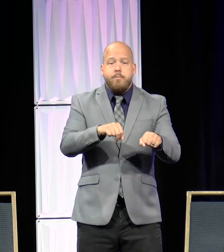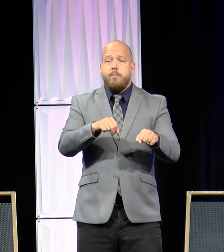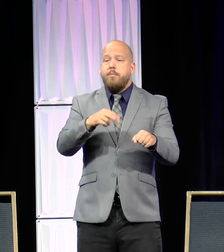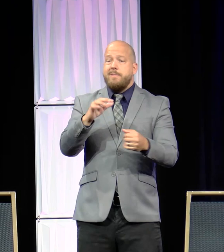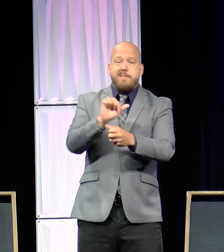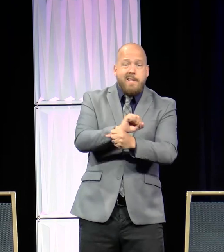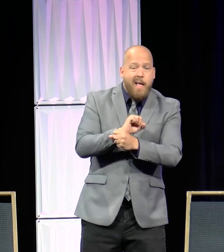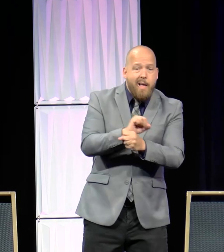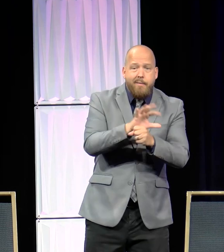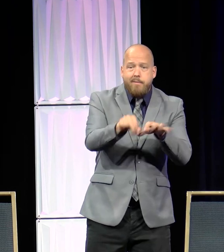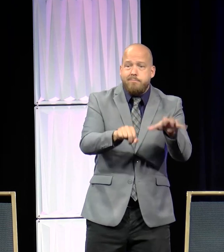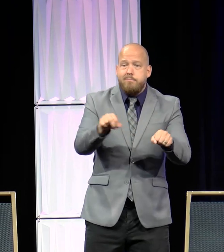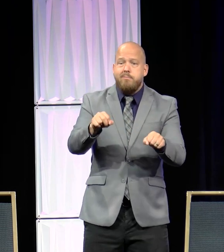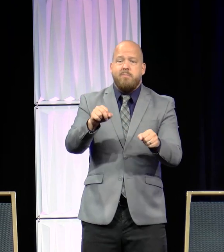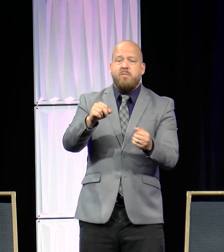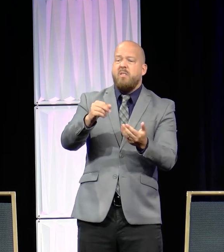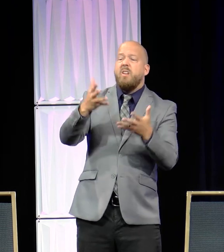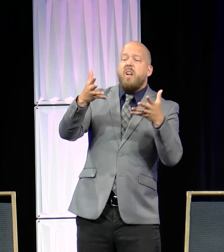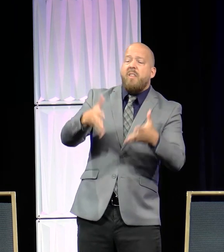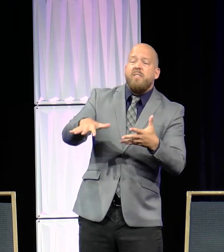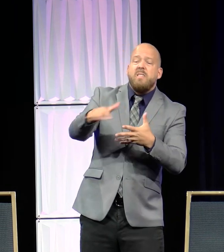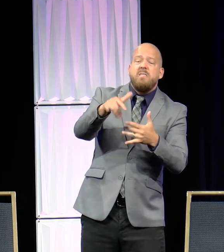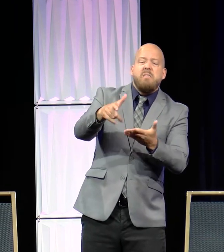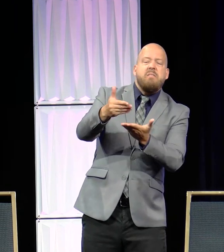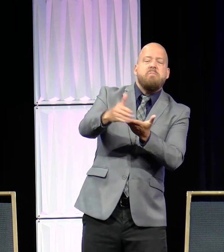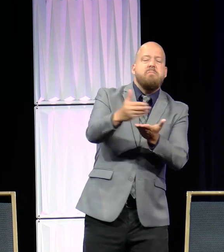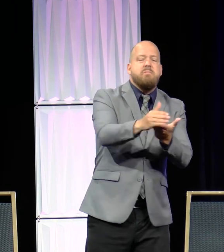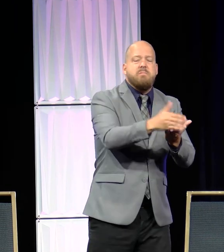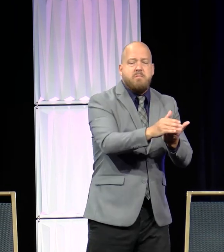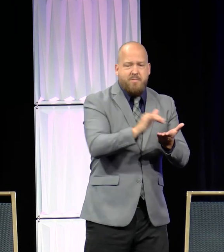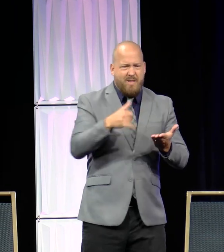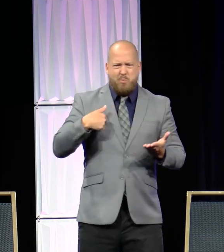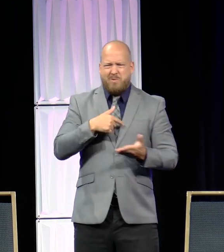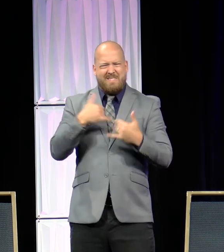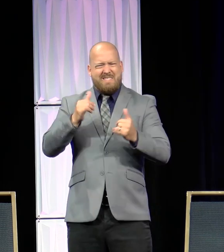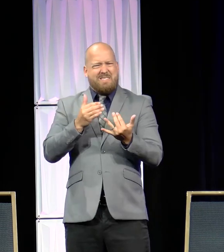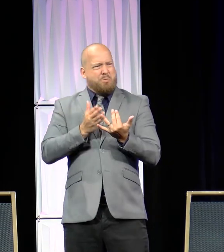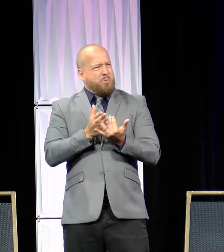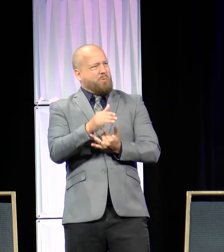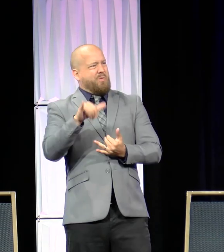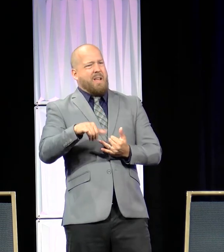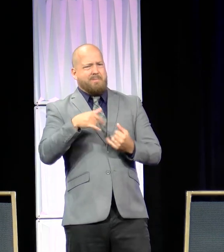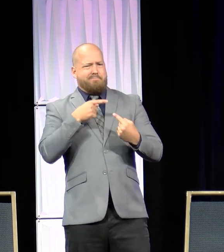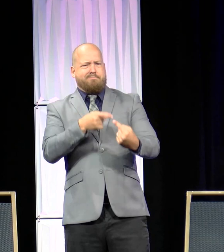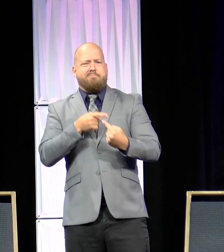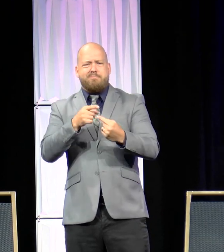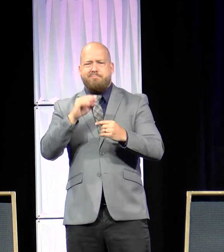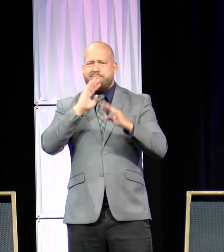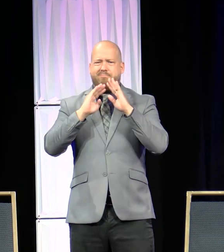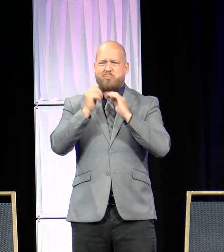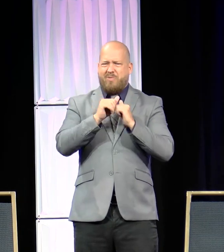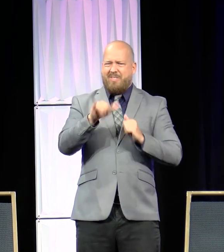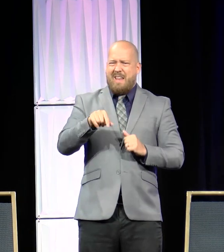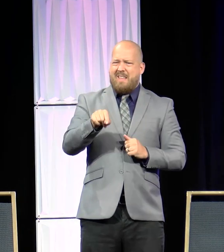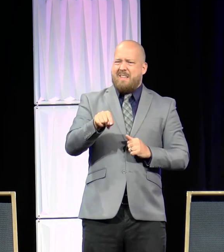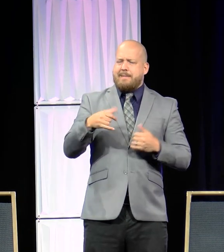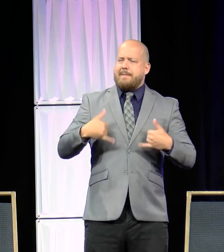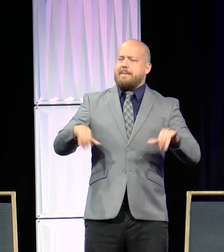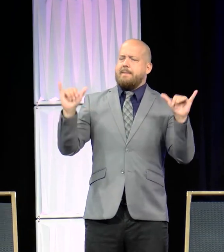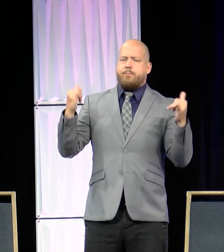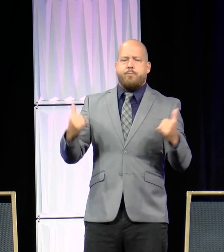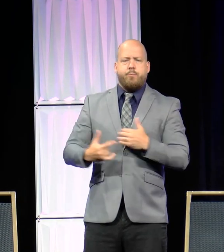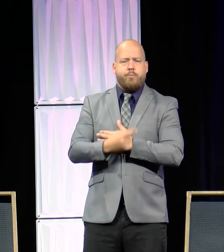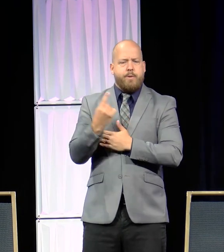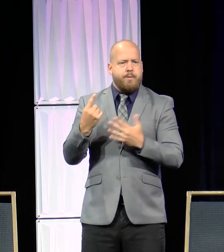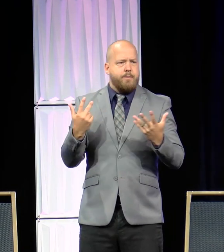to struggle with, and this is the operative word, together. Right, there's a bond that black and brown